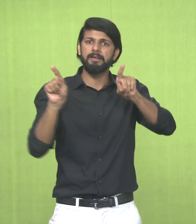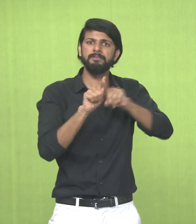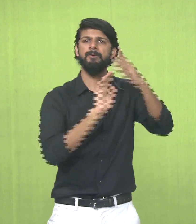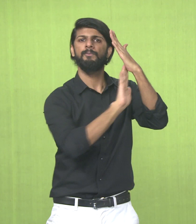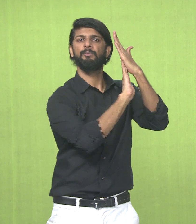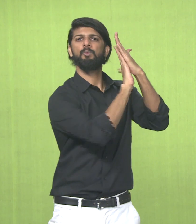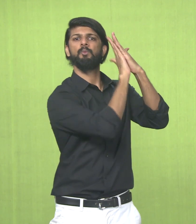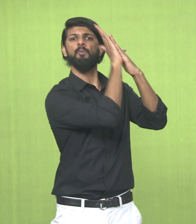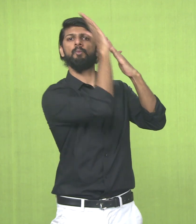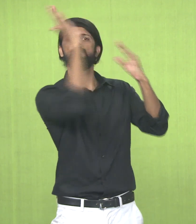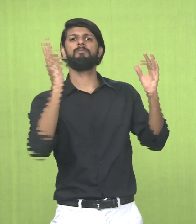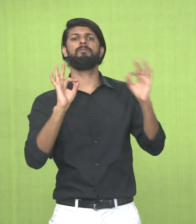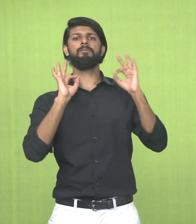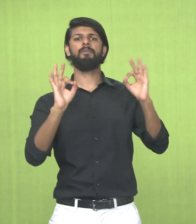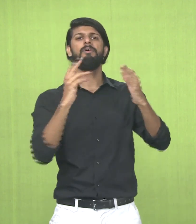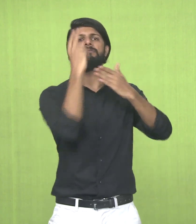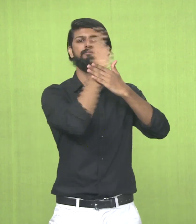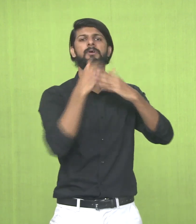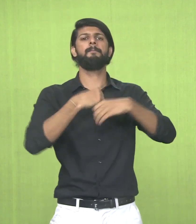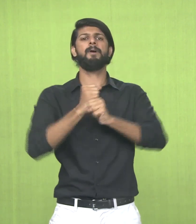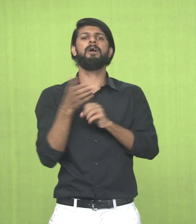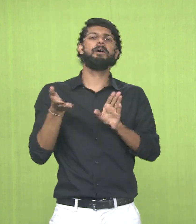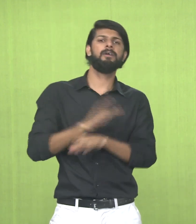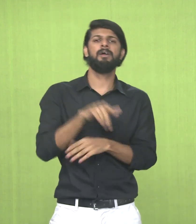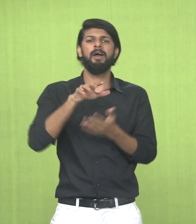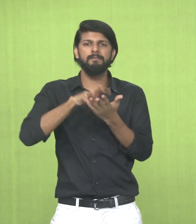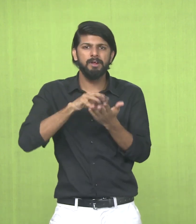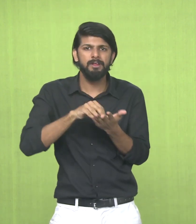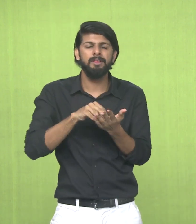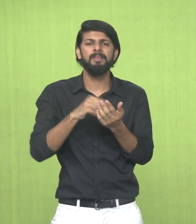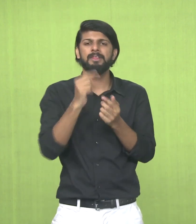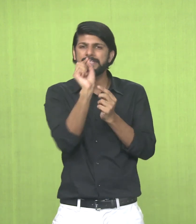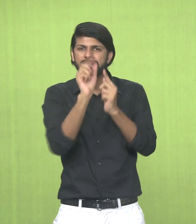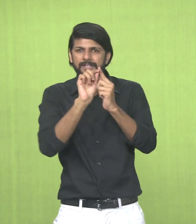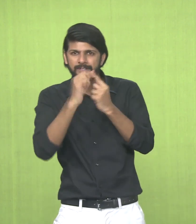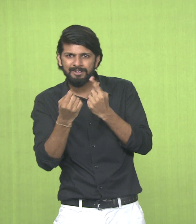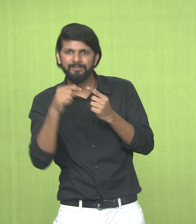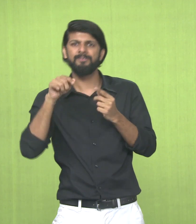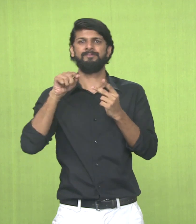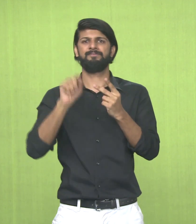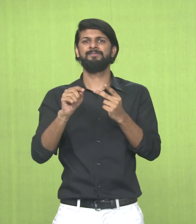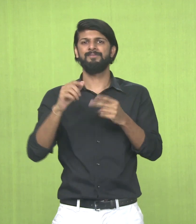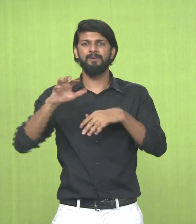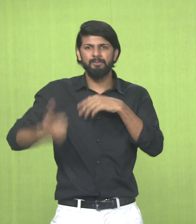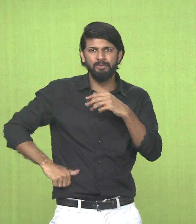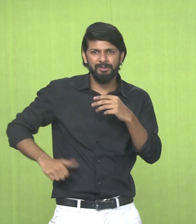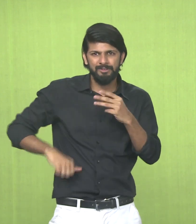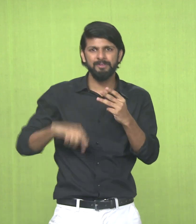Then the coat of lime was applied and then it was polished. So, in fact, there were two